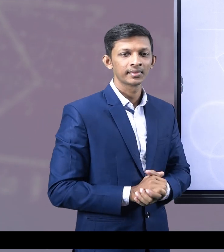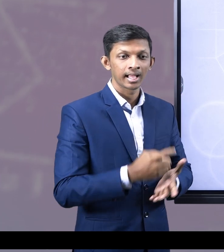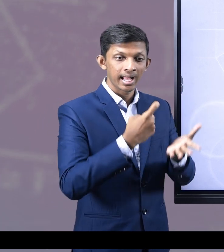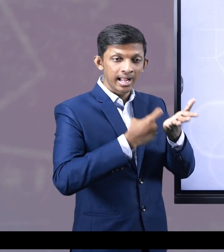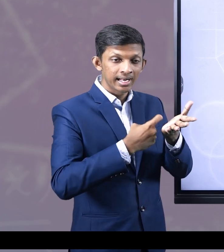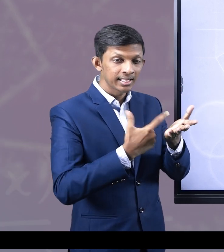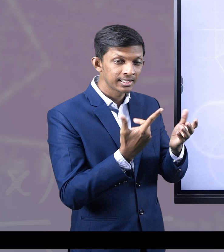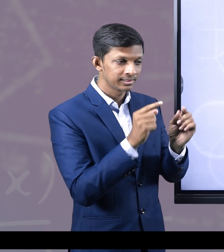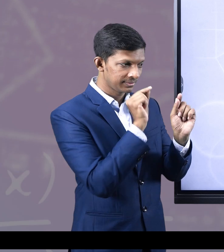ray,